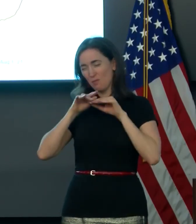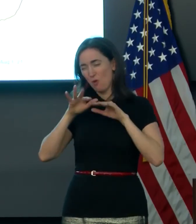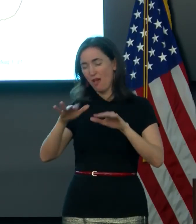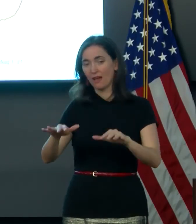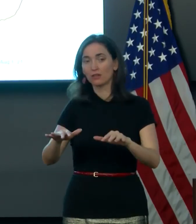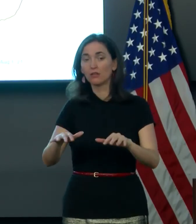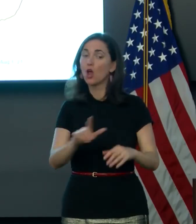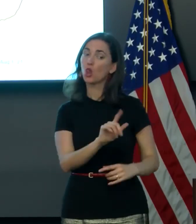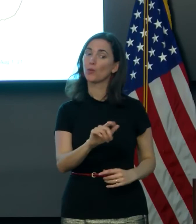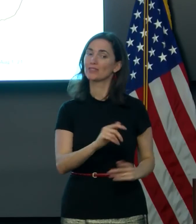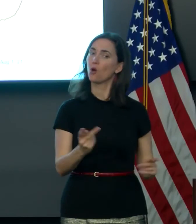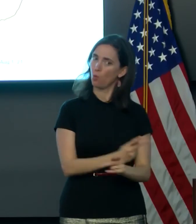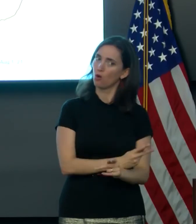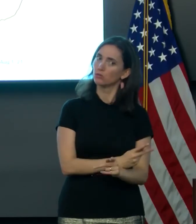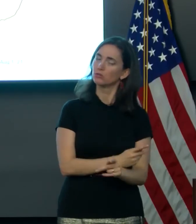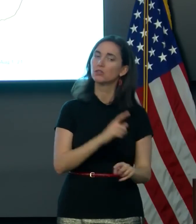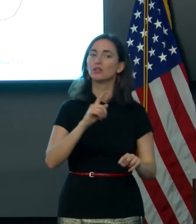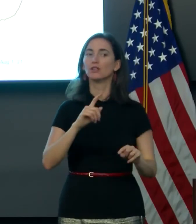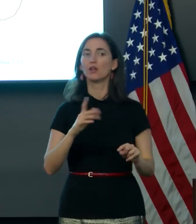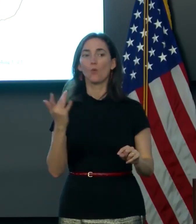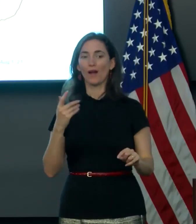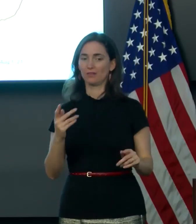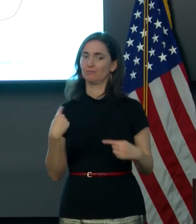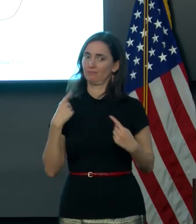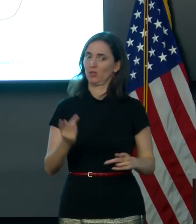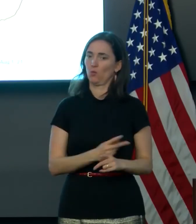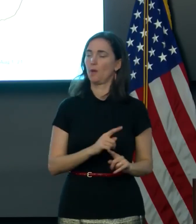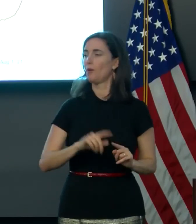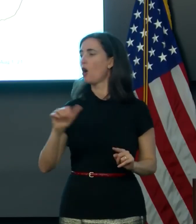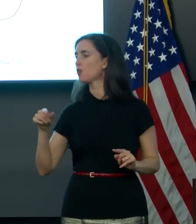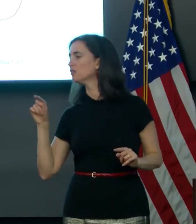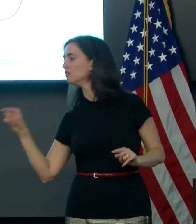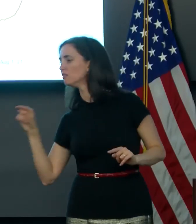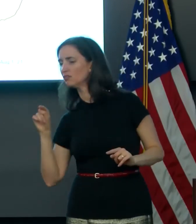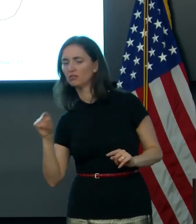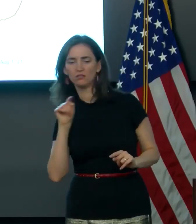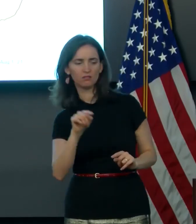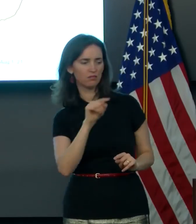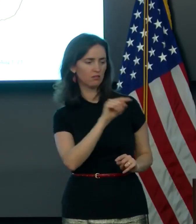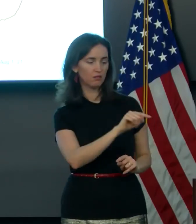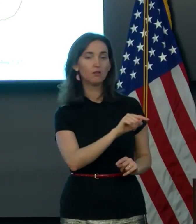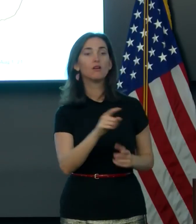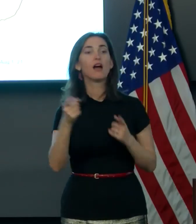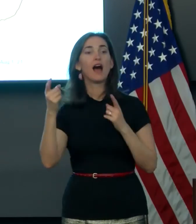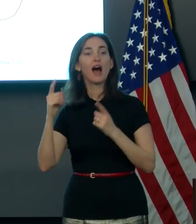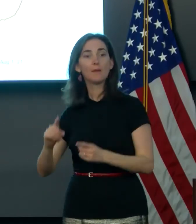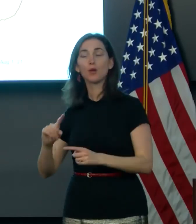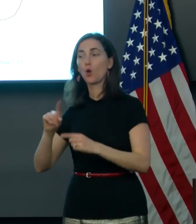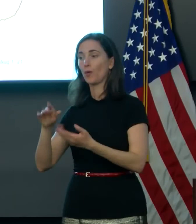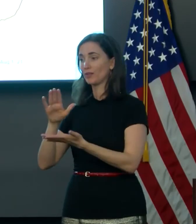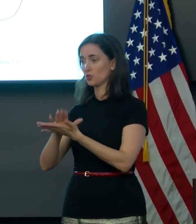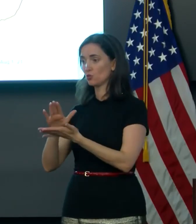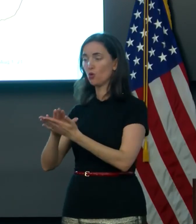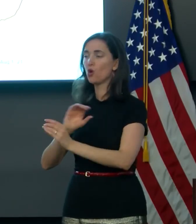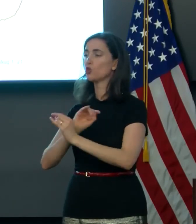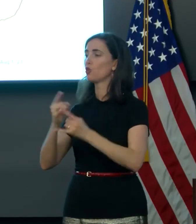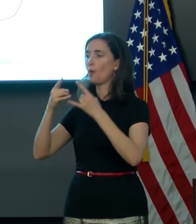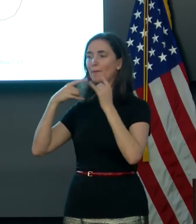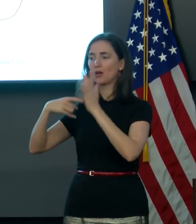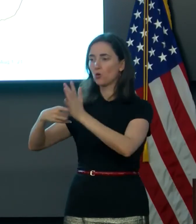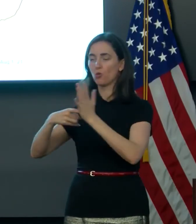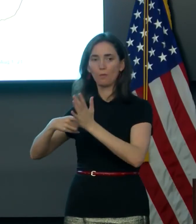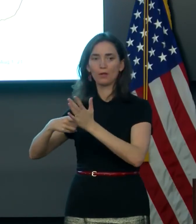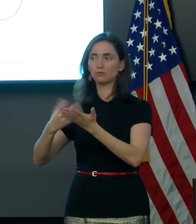high as Louisiana probably, because we've been the highest, and see what's happened when schools go in without mask mandates, you